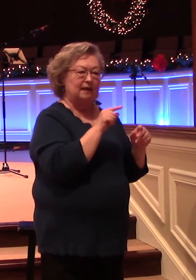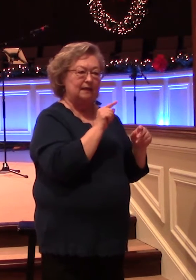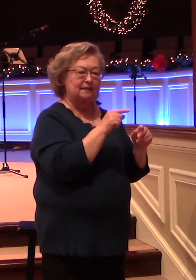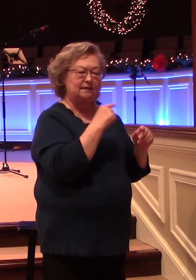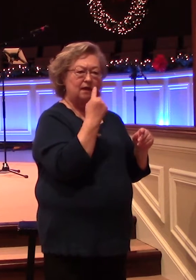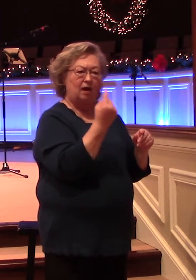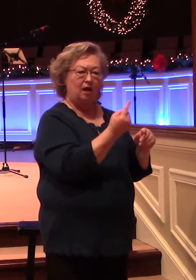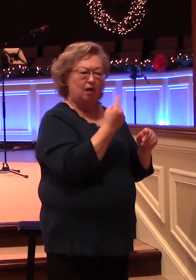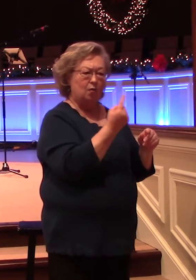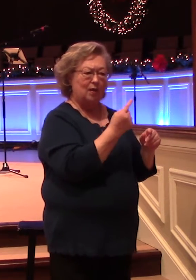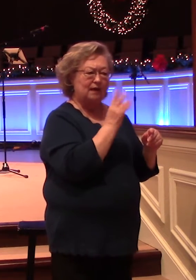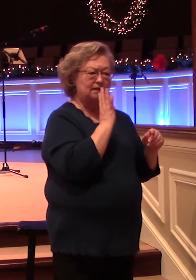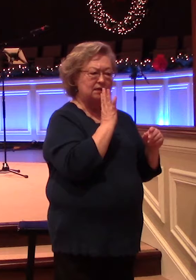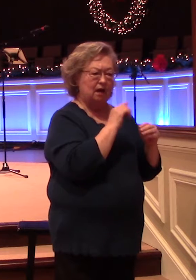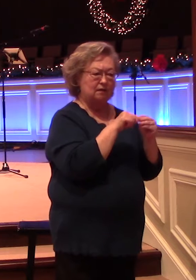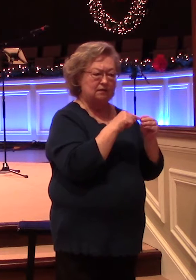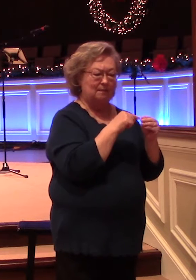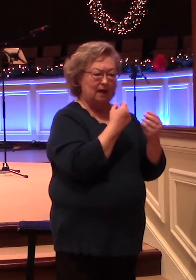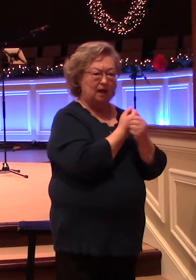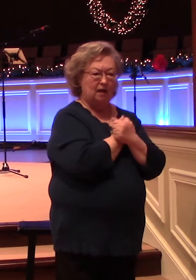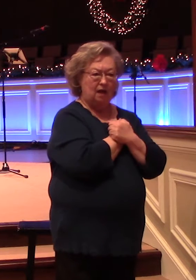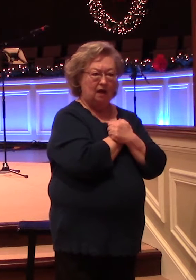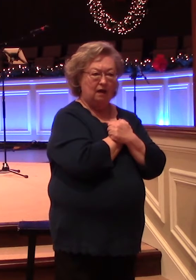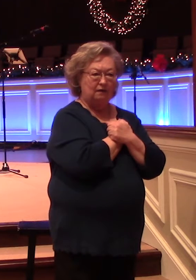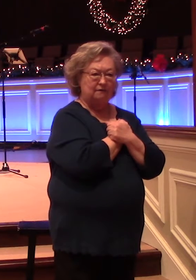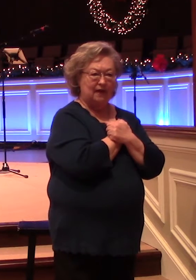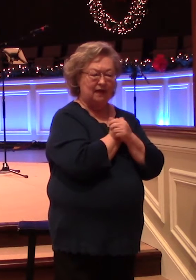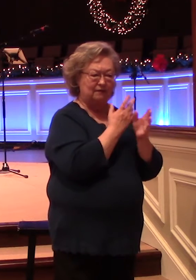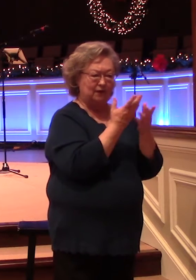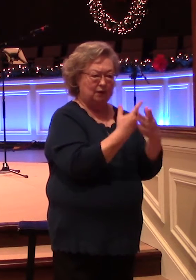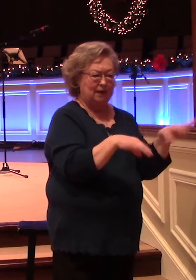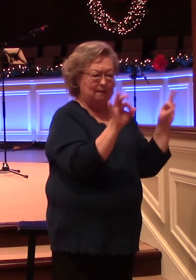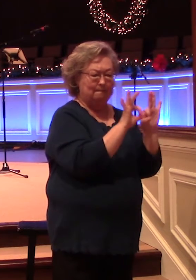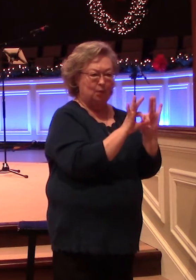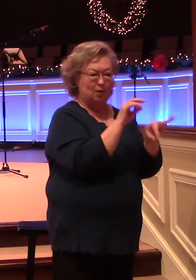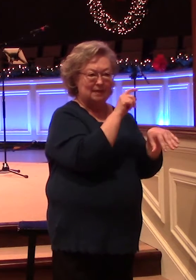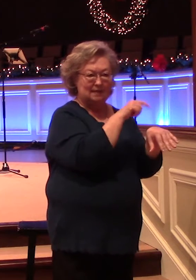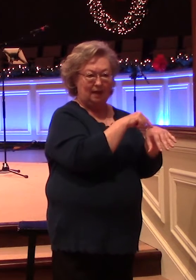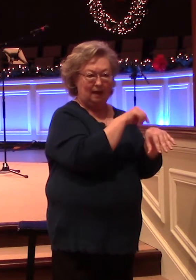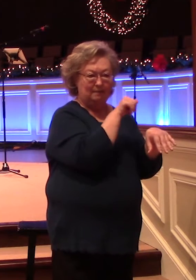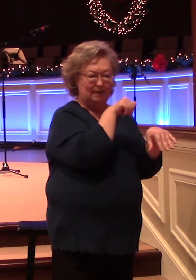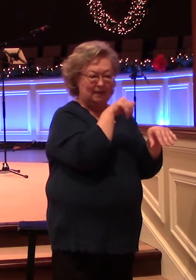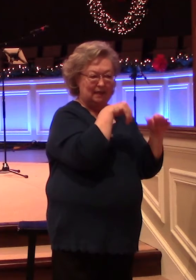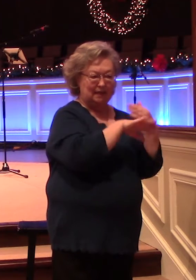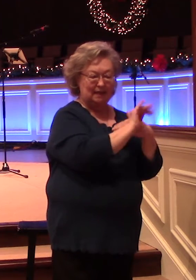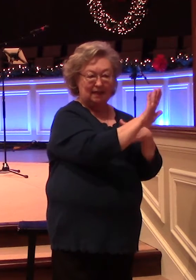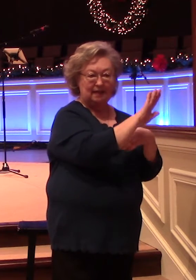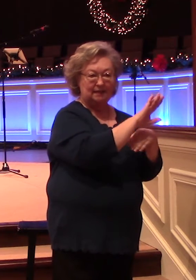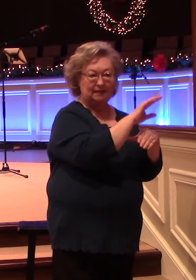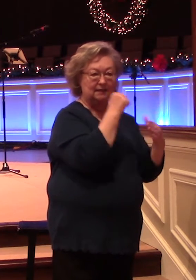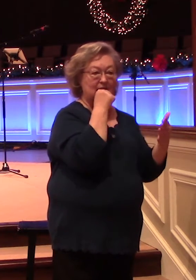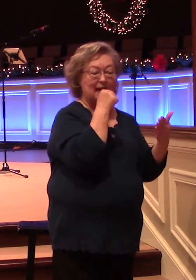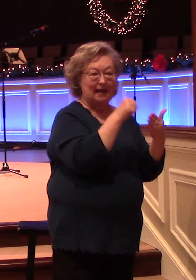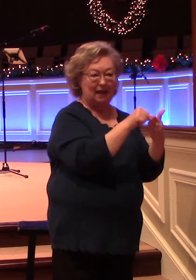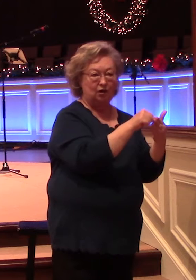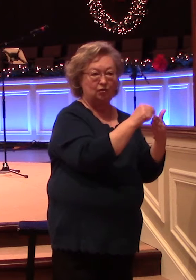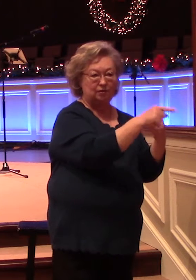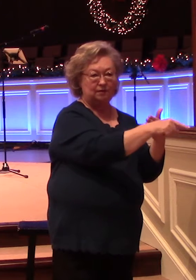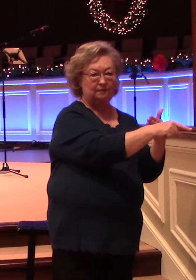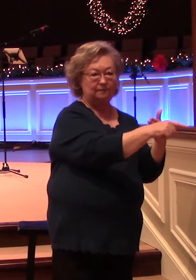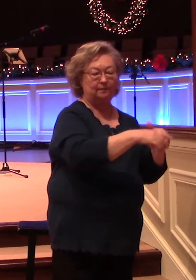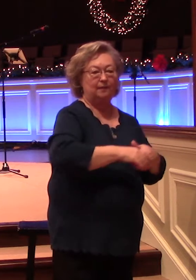his letters. Because Paul had a collision with love. It changed everything. And so here's what's going on. There are